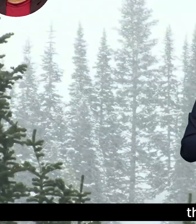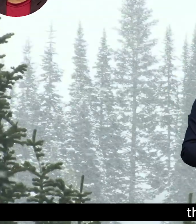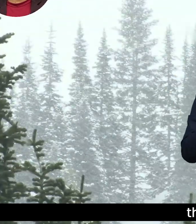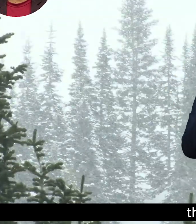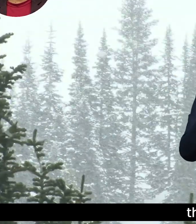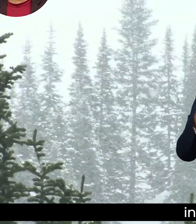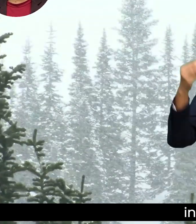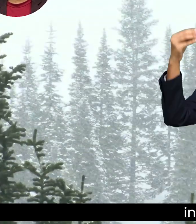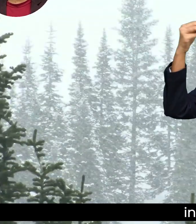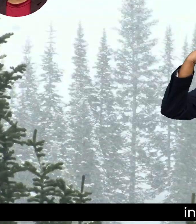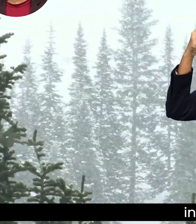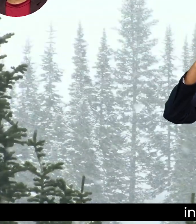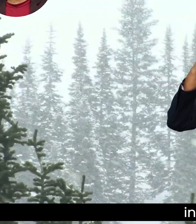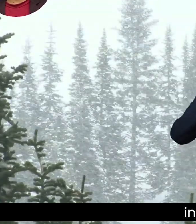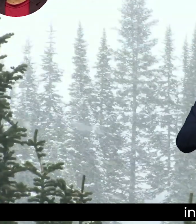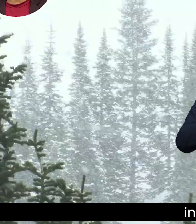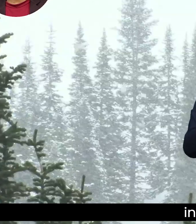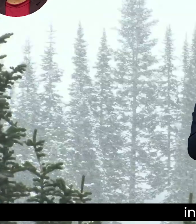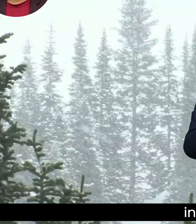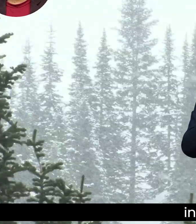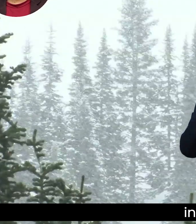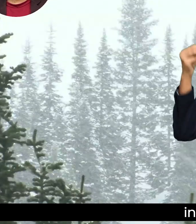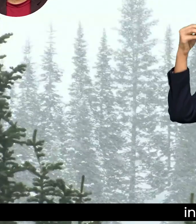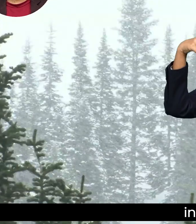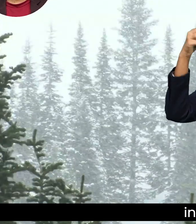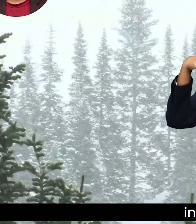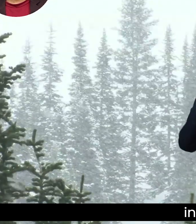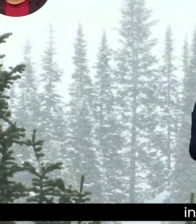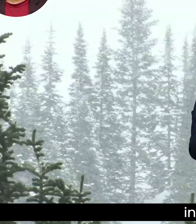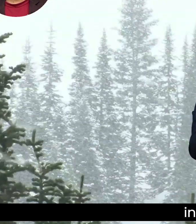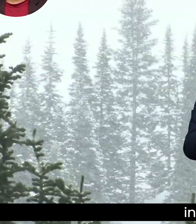They get snowfall instead of rainfall.